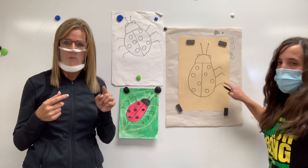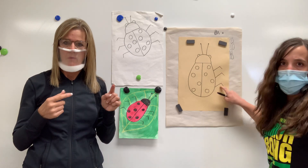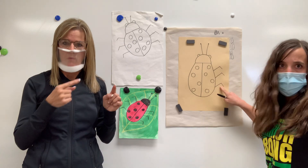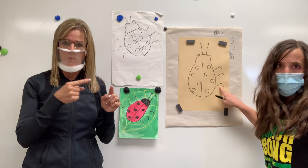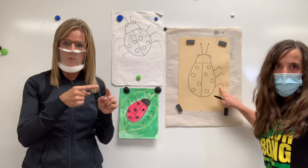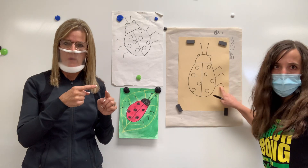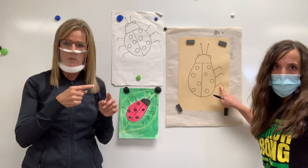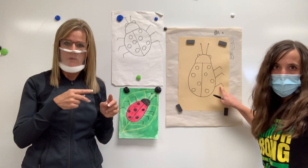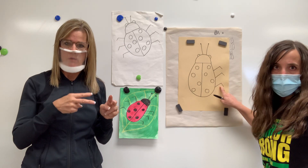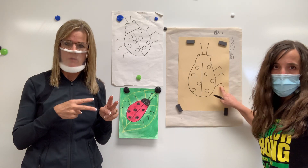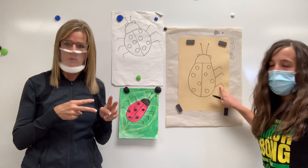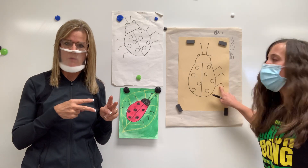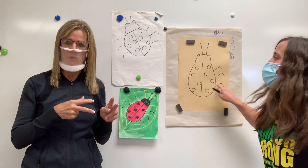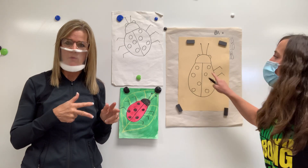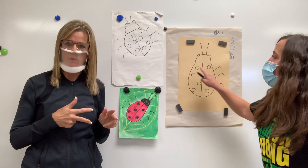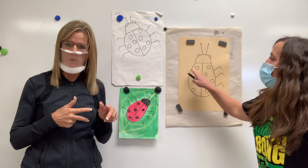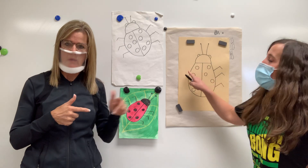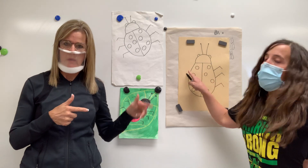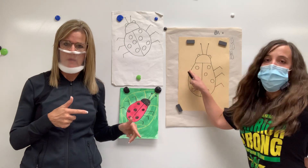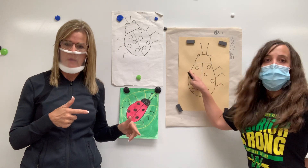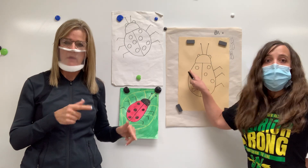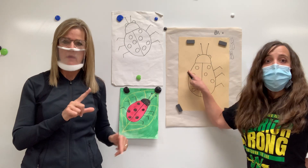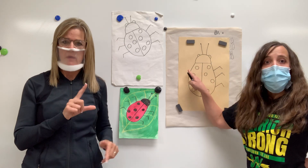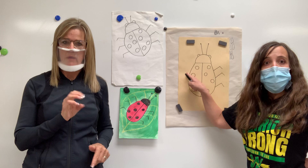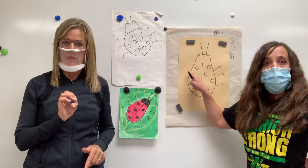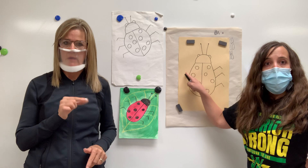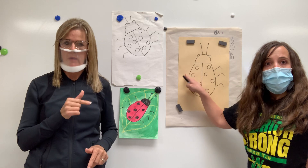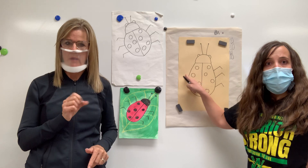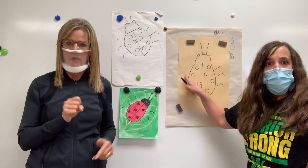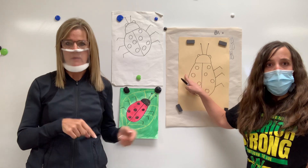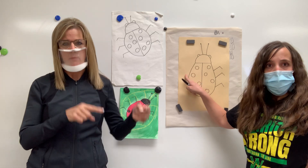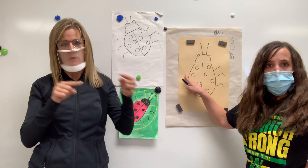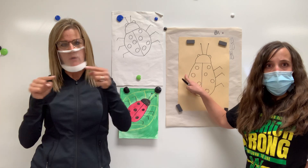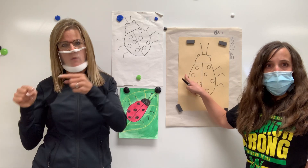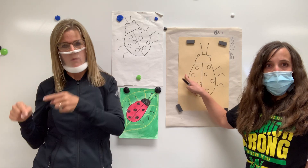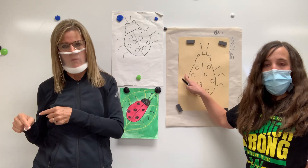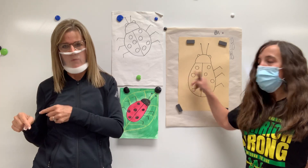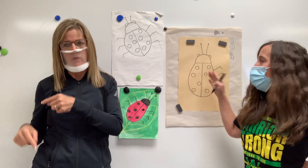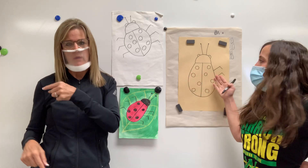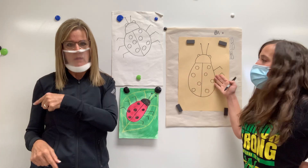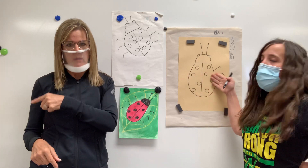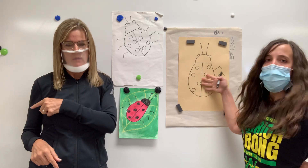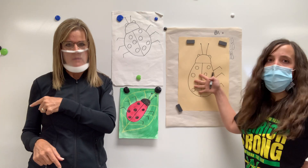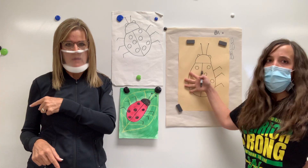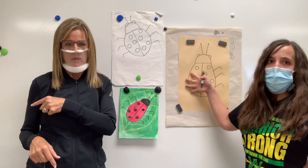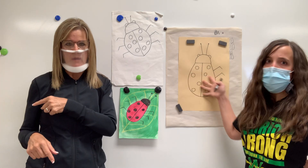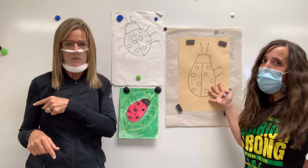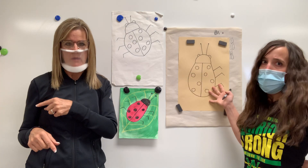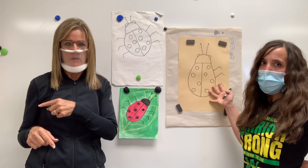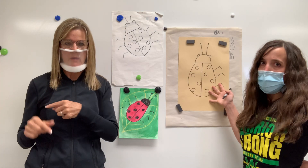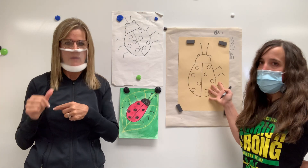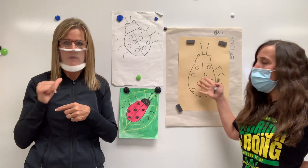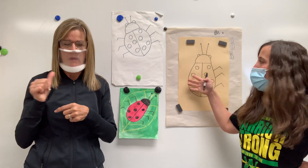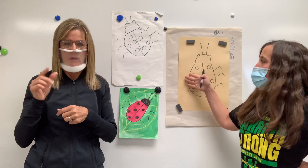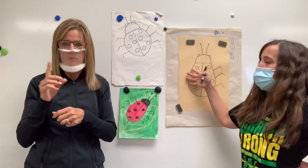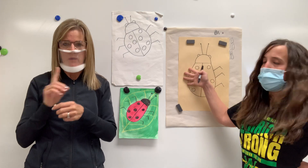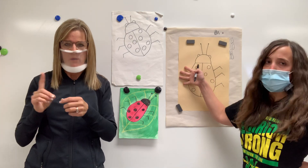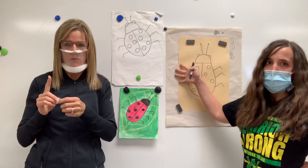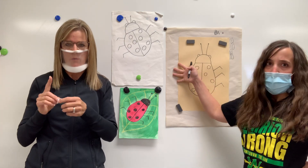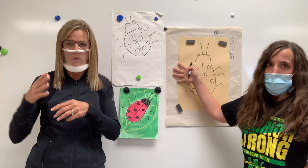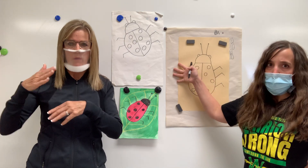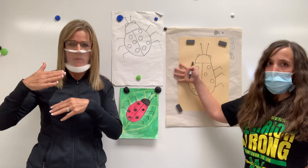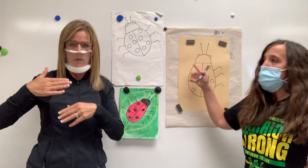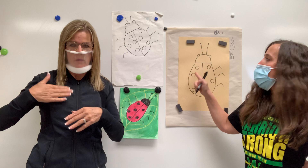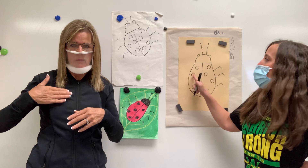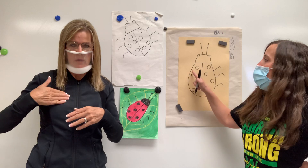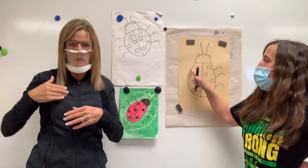2, 3 legs on one side. I'm gonna jump over the body. I'm not gonna draw legs right on top of the body, of course, they